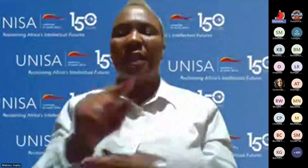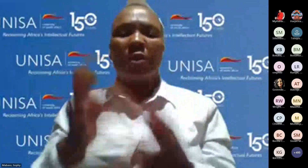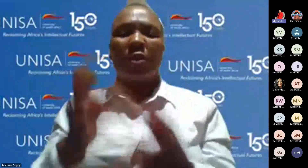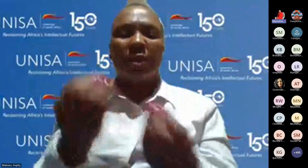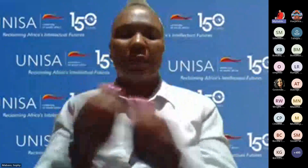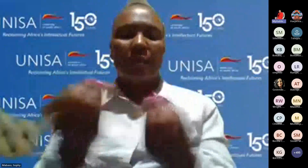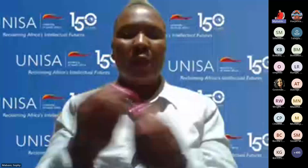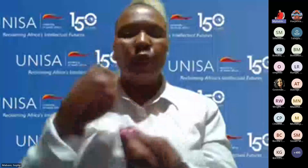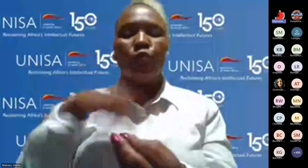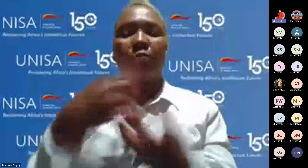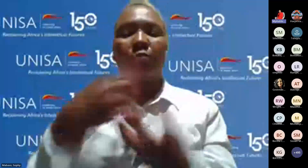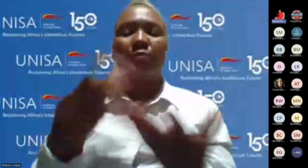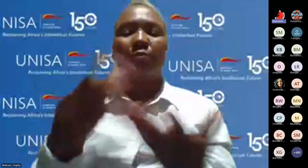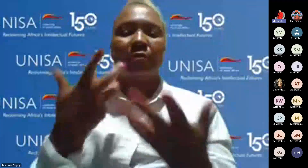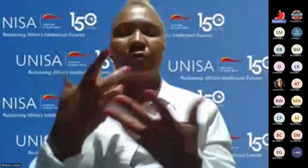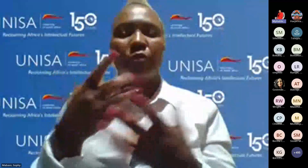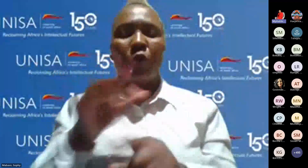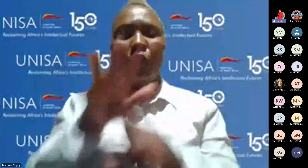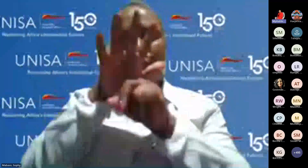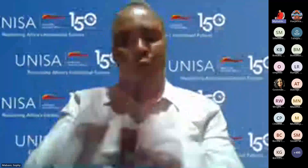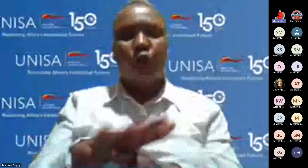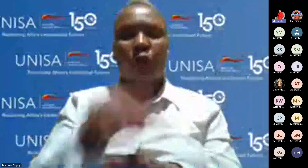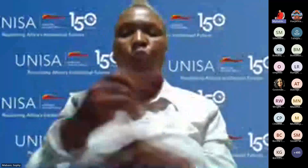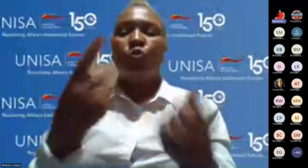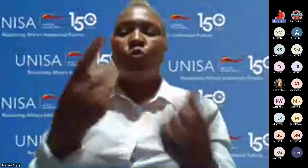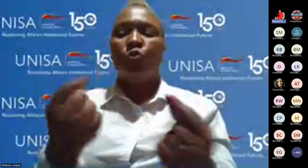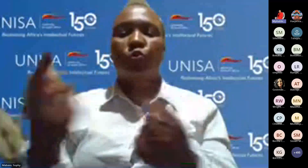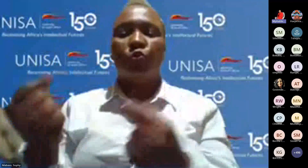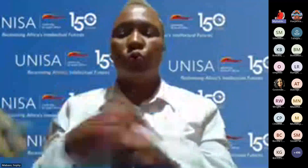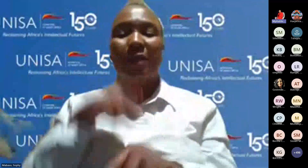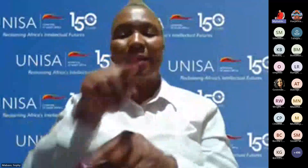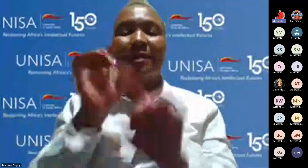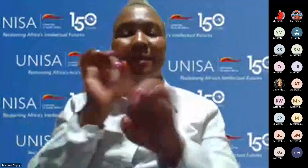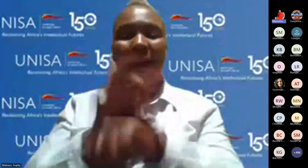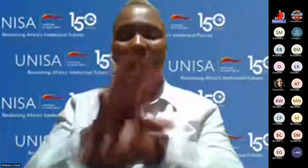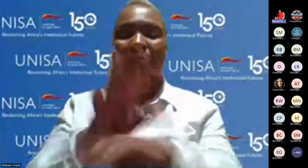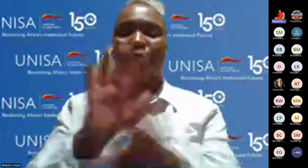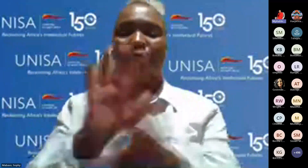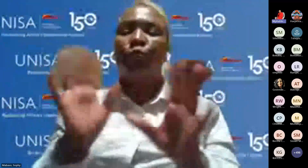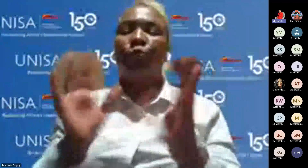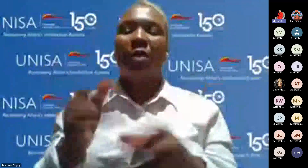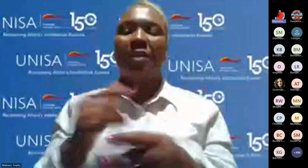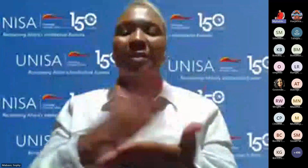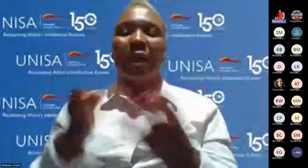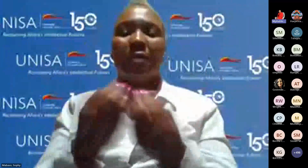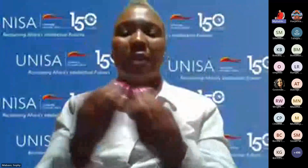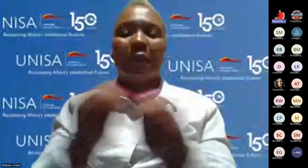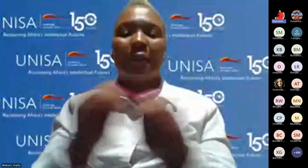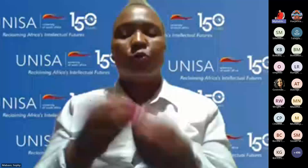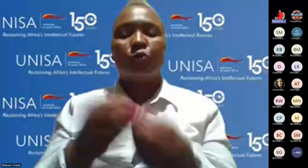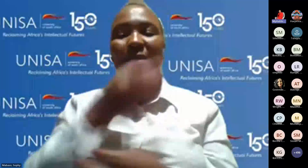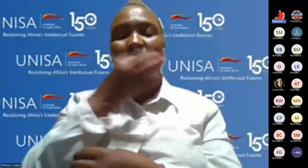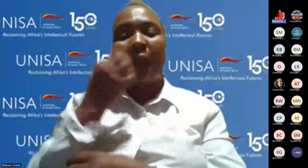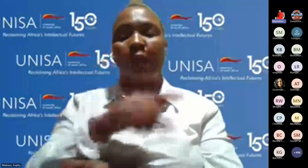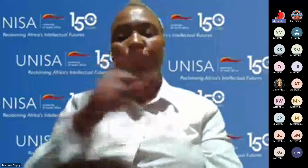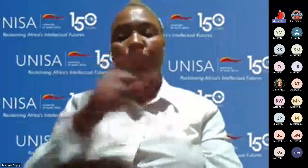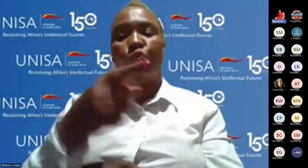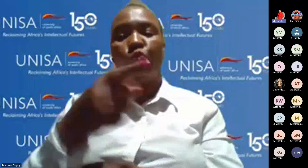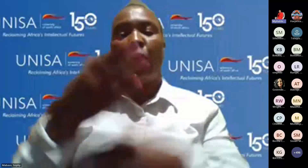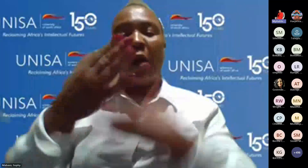are forcing you to do. It's just an advice. It's just something we are saying to